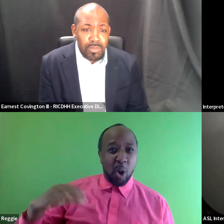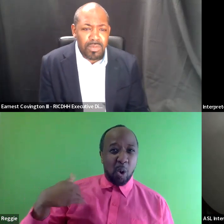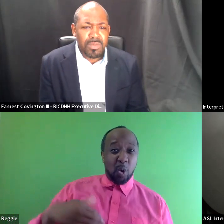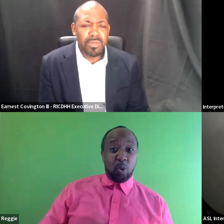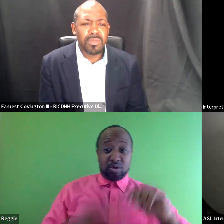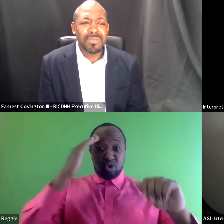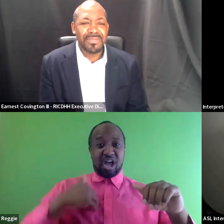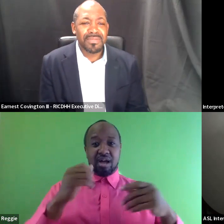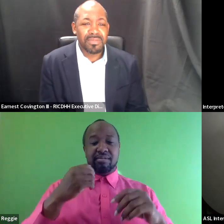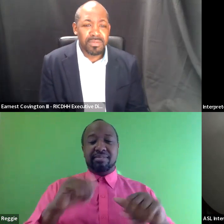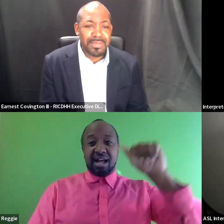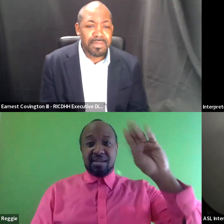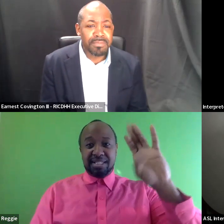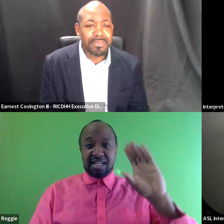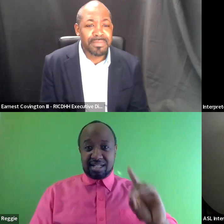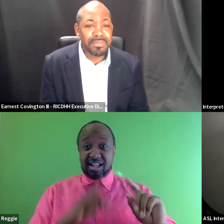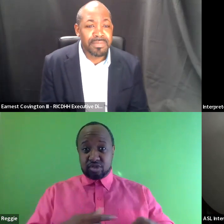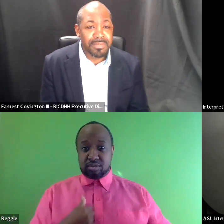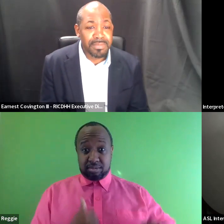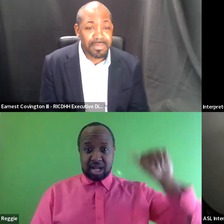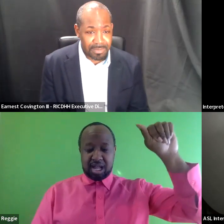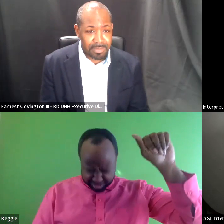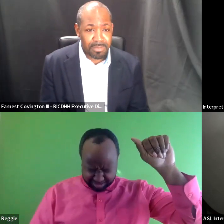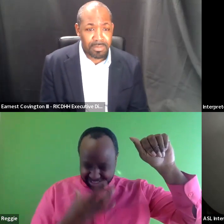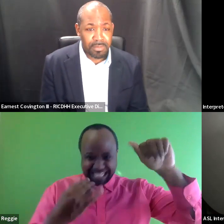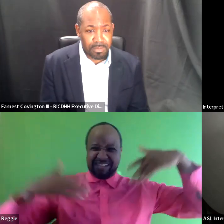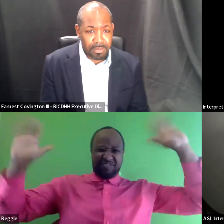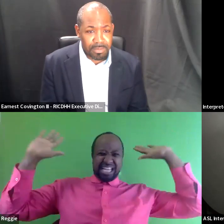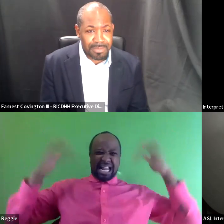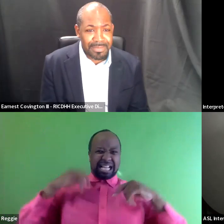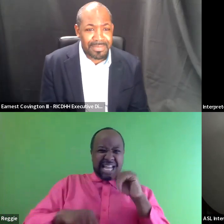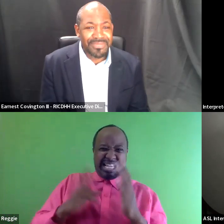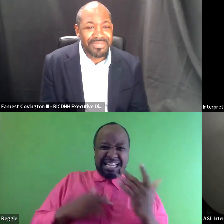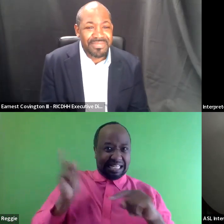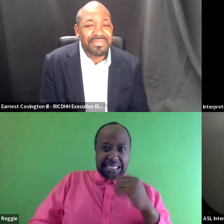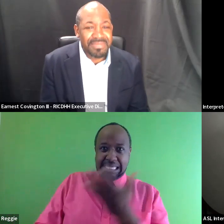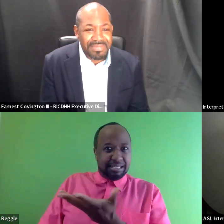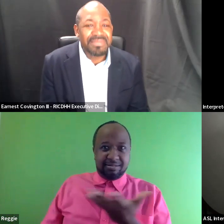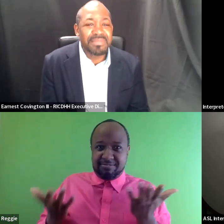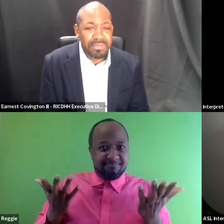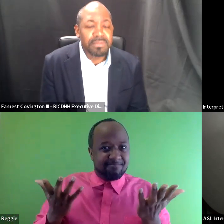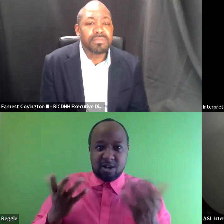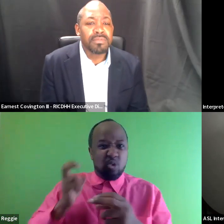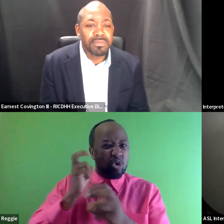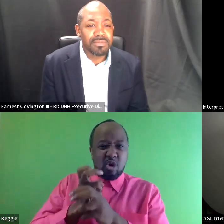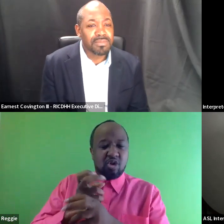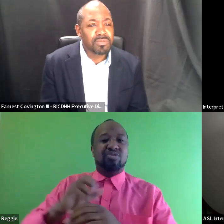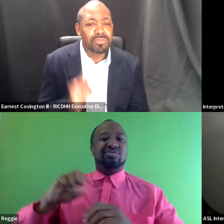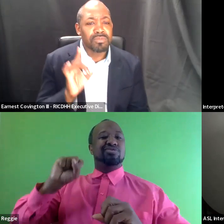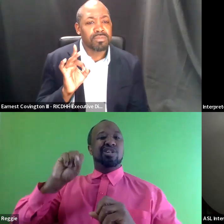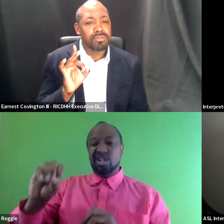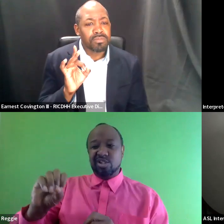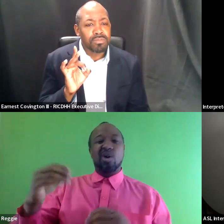that attitude of, I would just see the amount of reading and automatically say, no, I just want, like A, B, C, D, and I fall